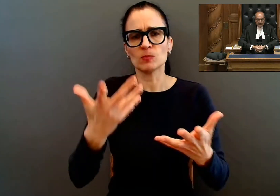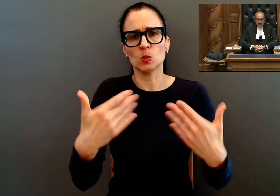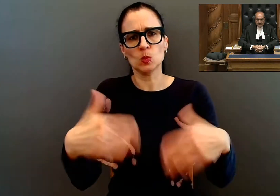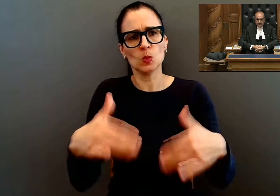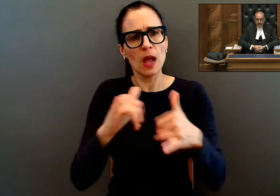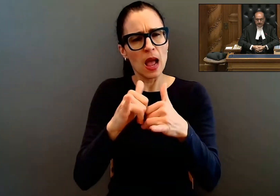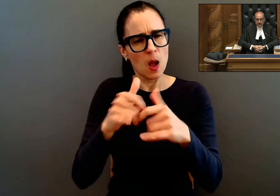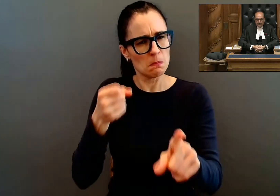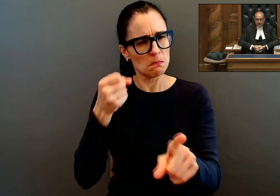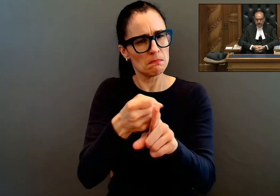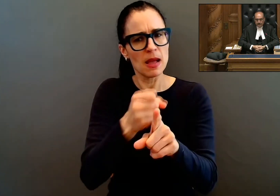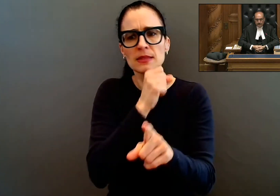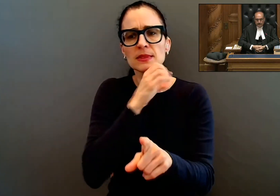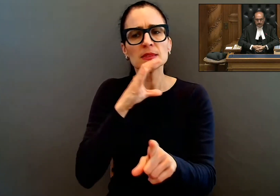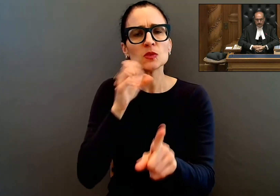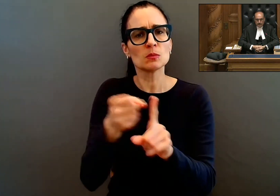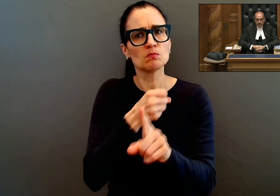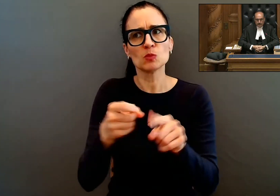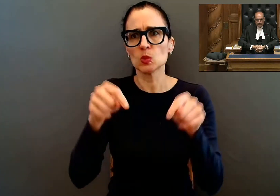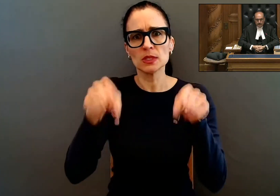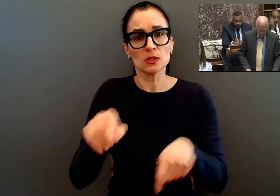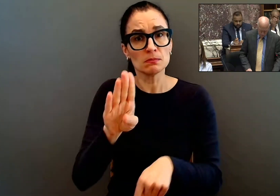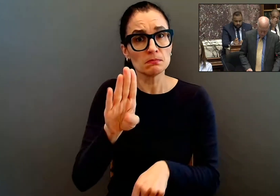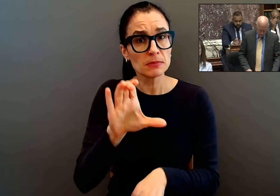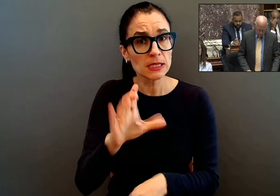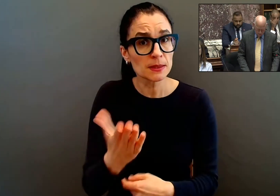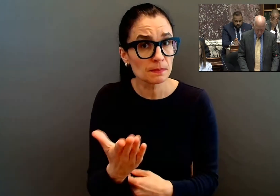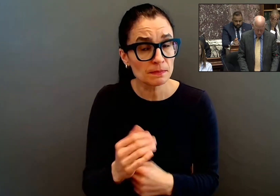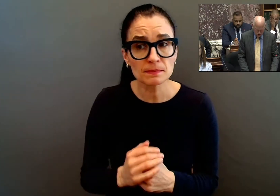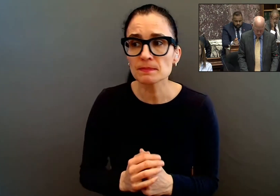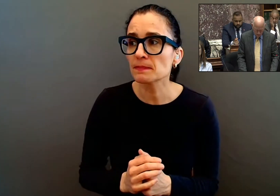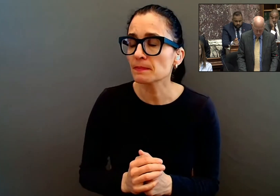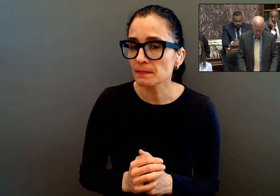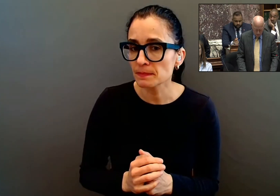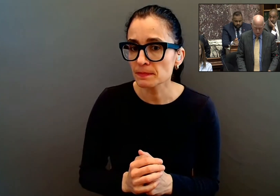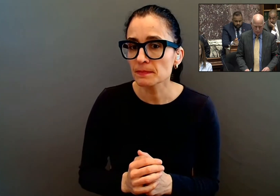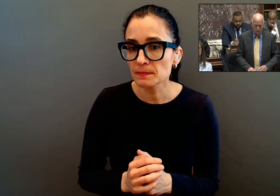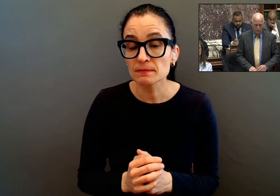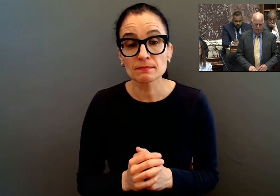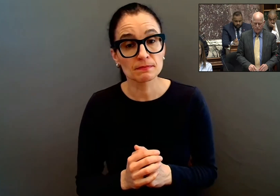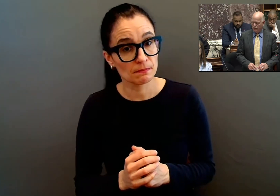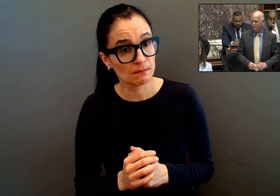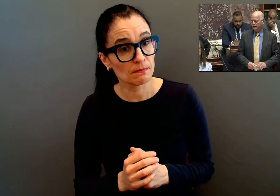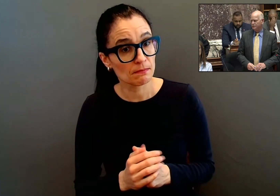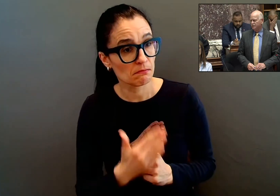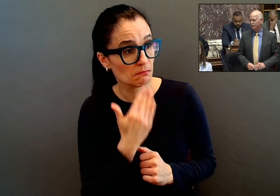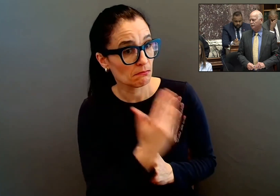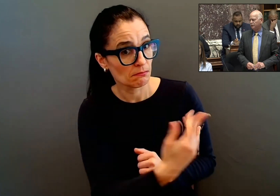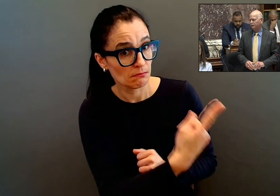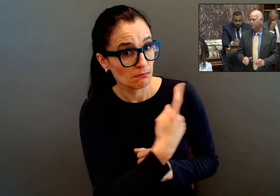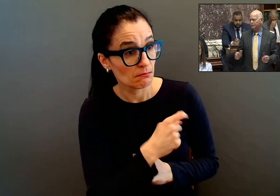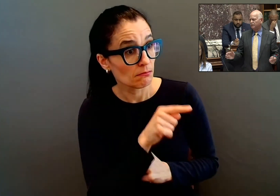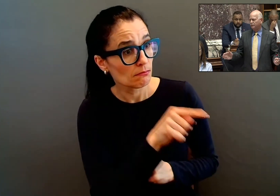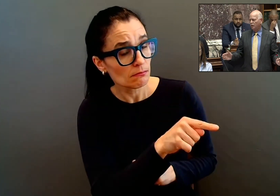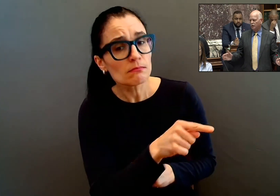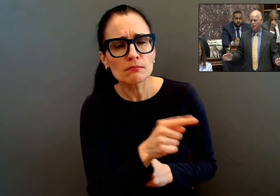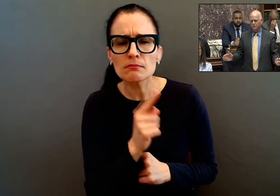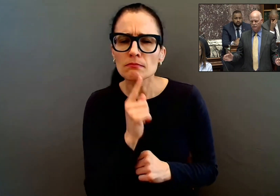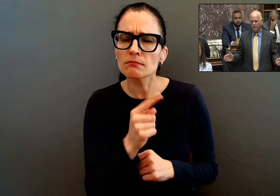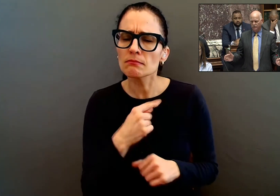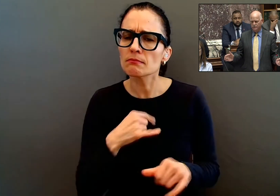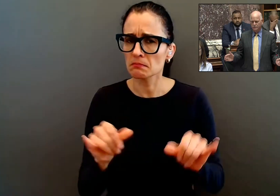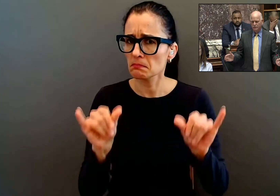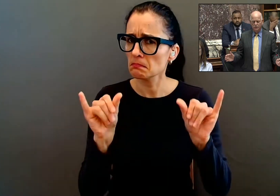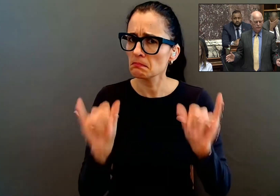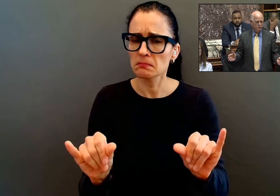Minister. Thank you, Mr. Speaker. To the member opposite, again, I say that British Columbians deserve to feel safe all across